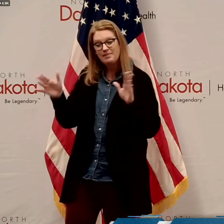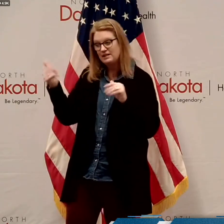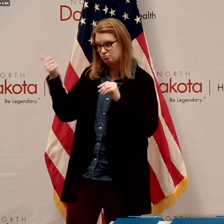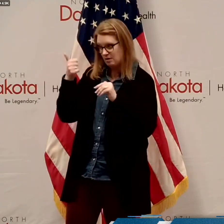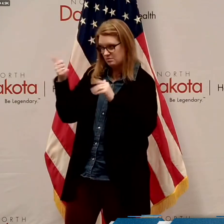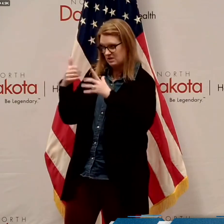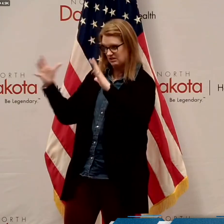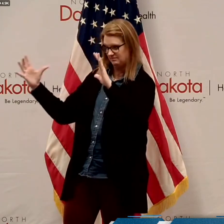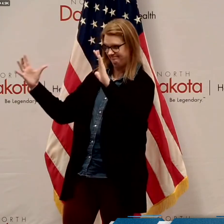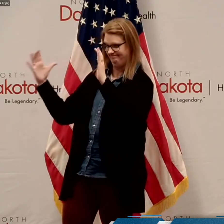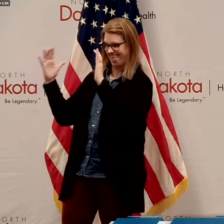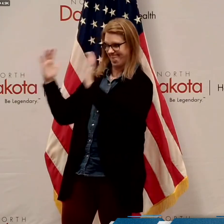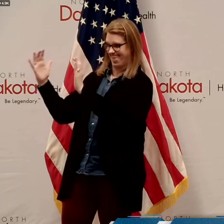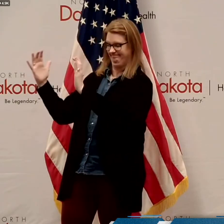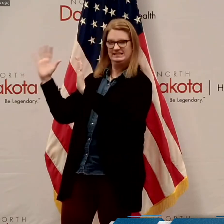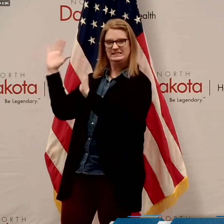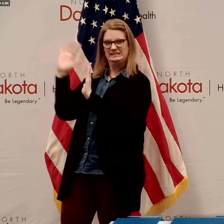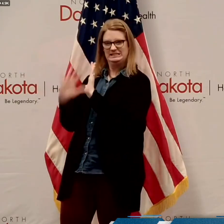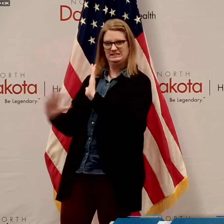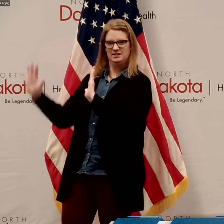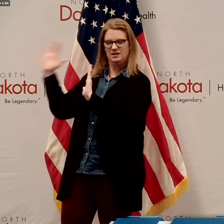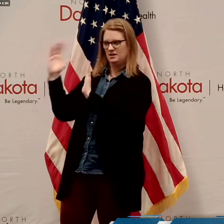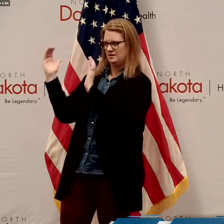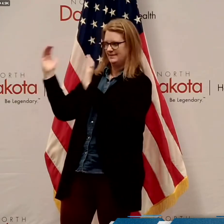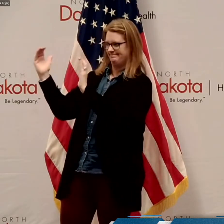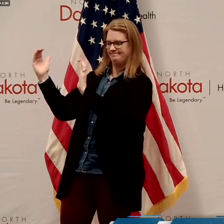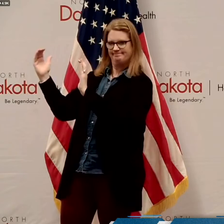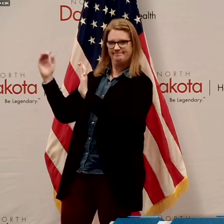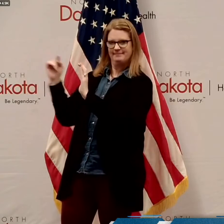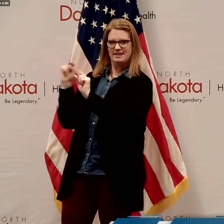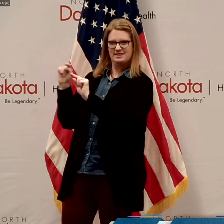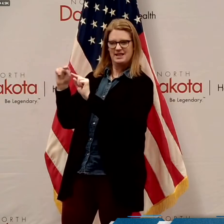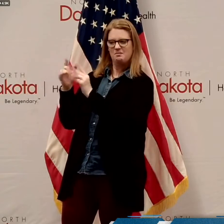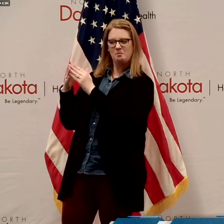transportation was probably really